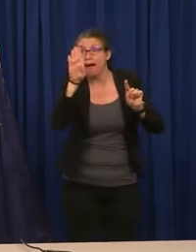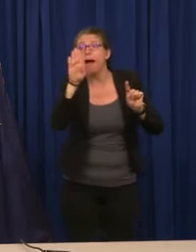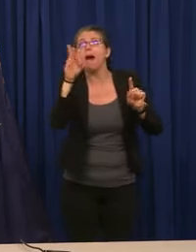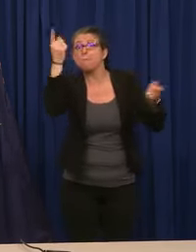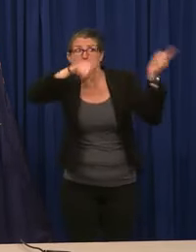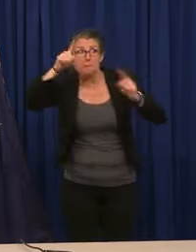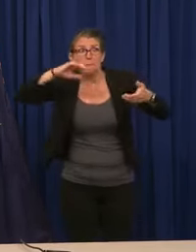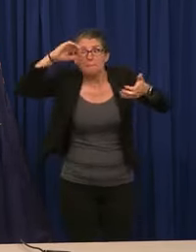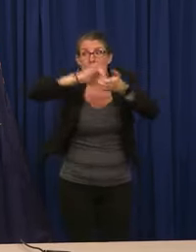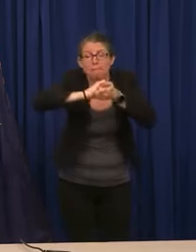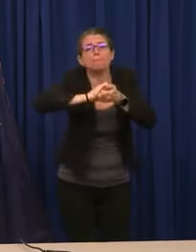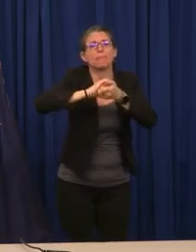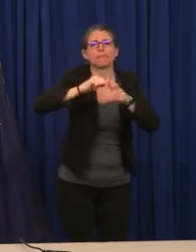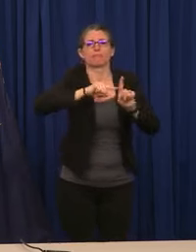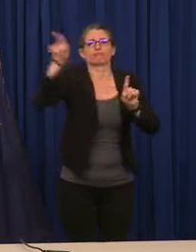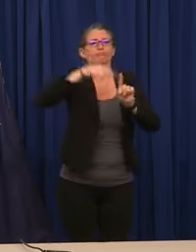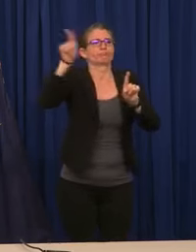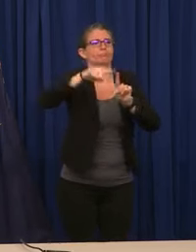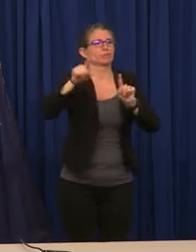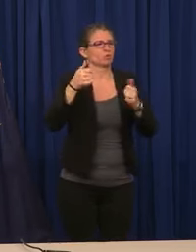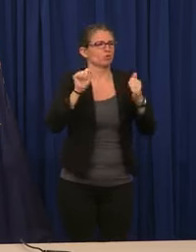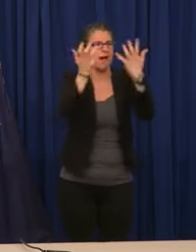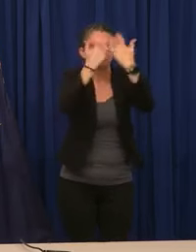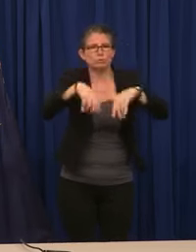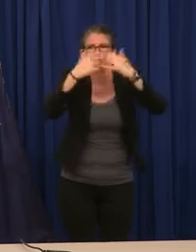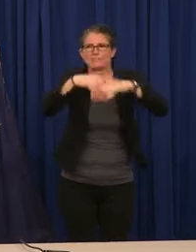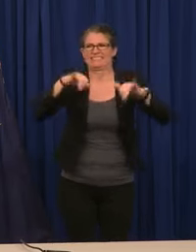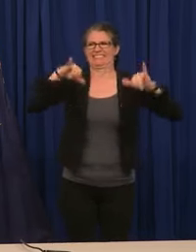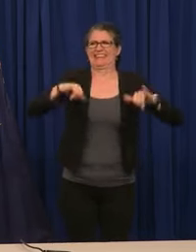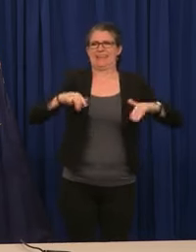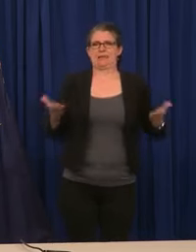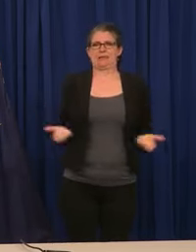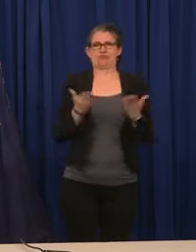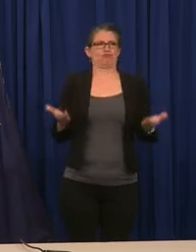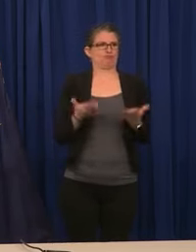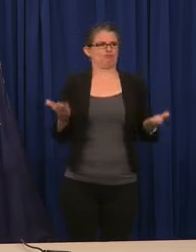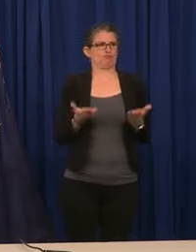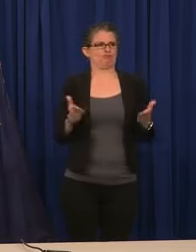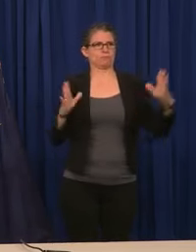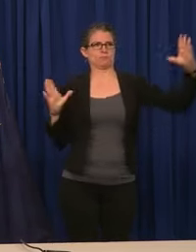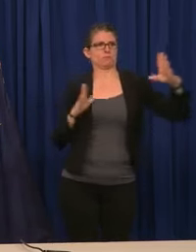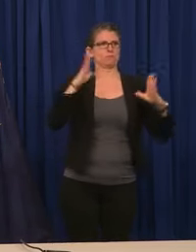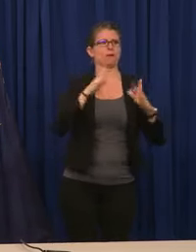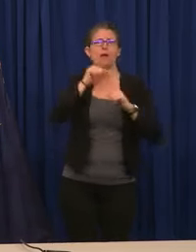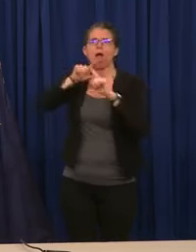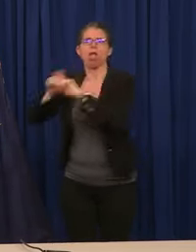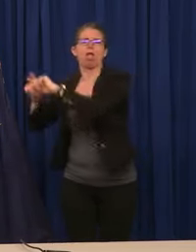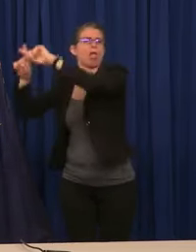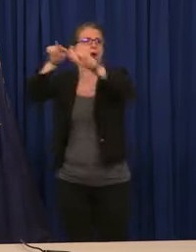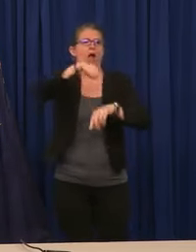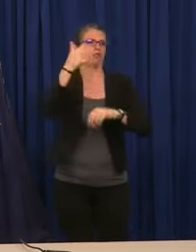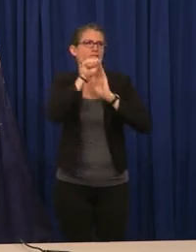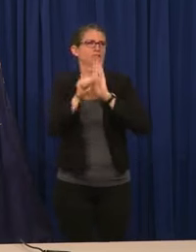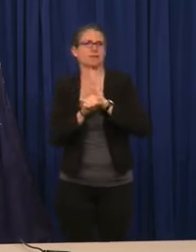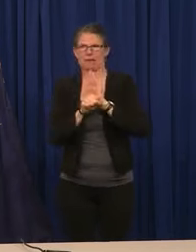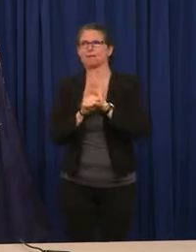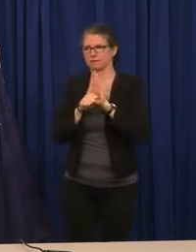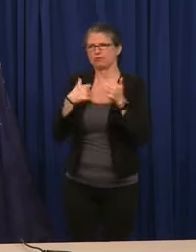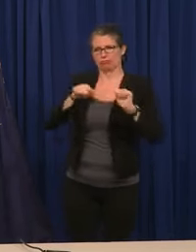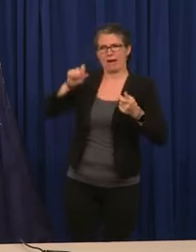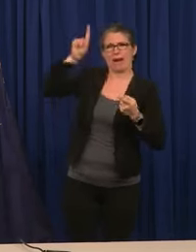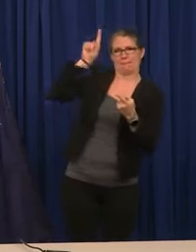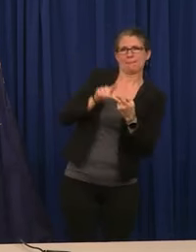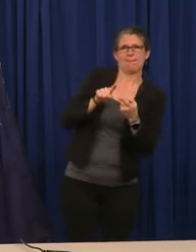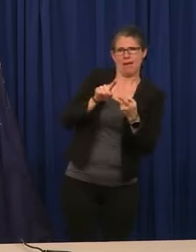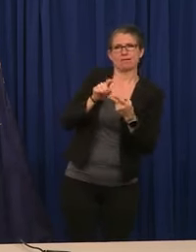corners for where some of these vulnerabilities may be. It is certainly a challenge. We have a number of hospital groups that are working with